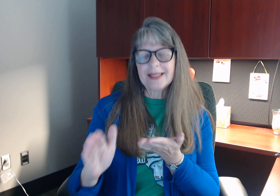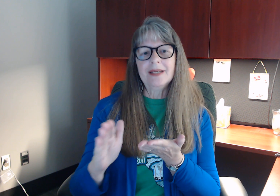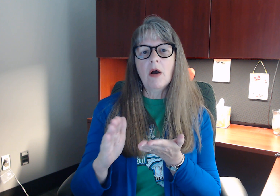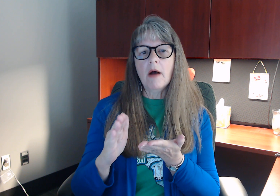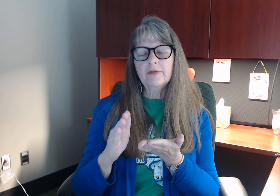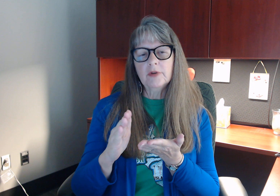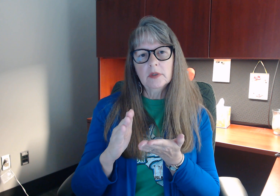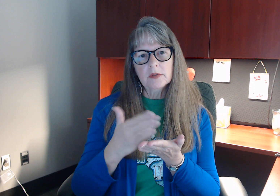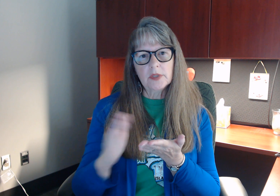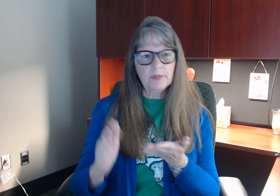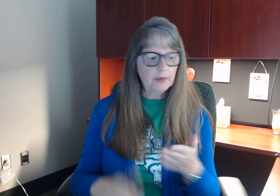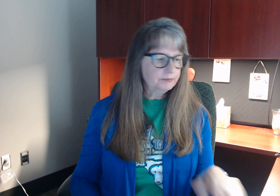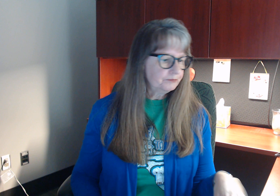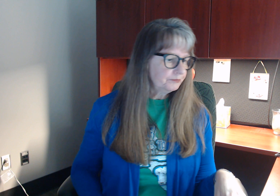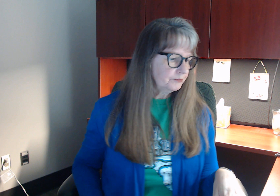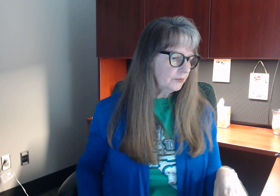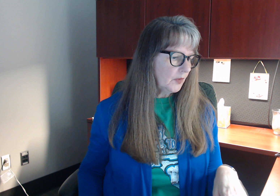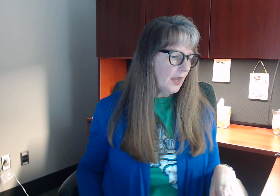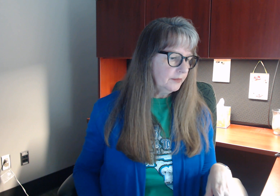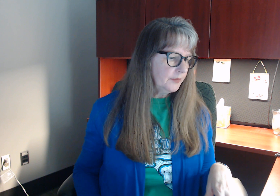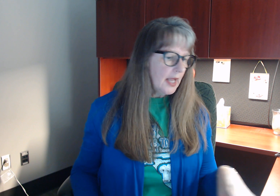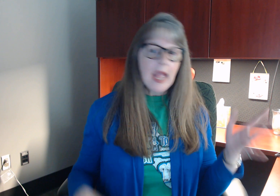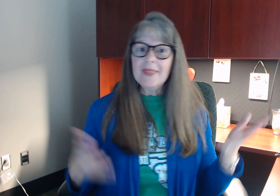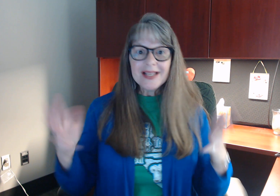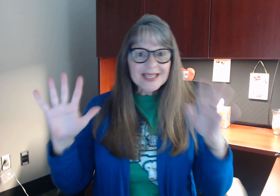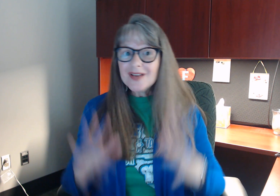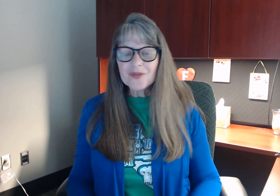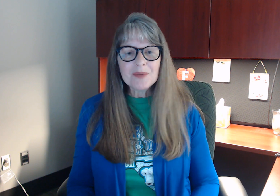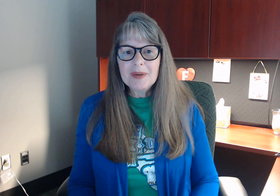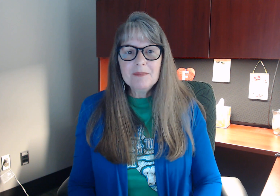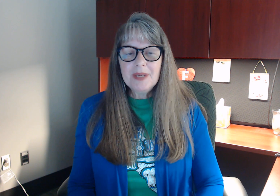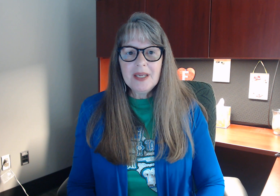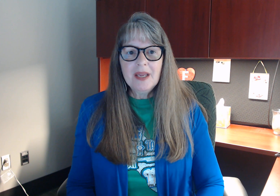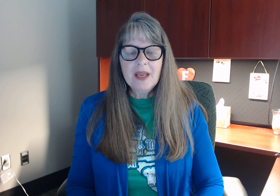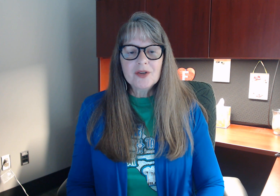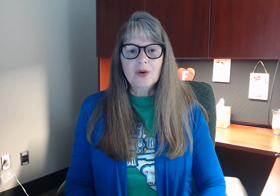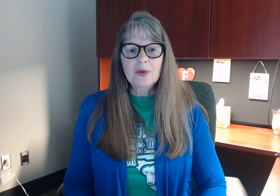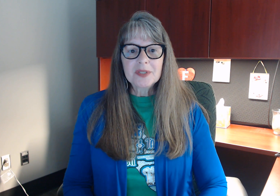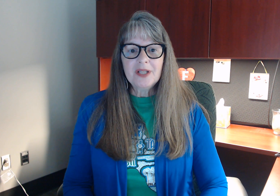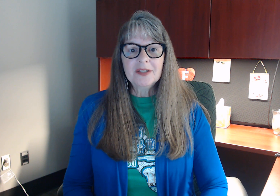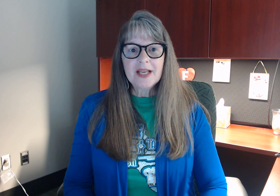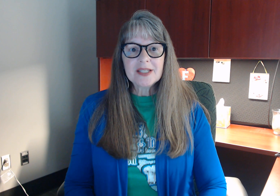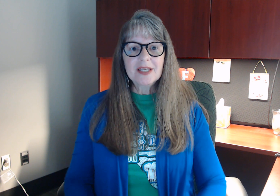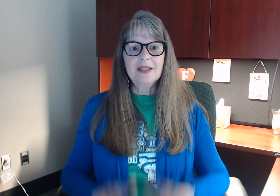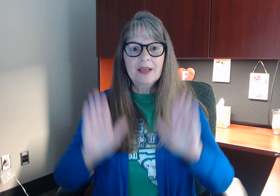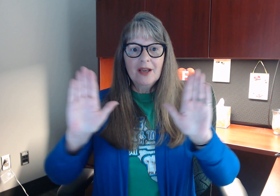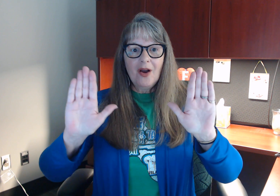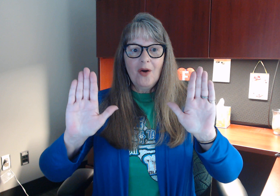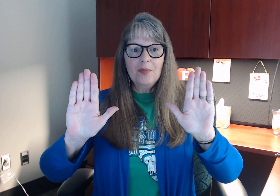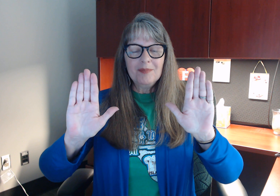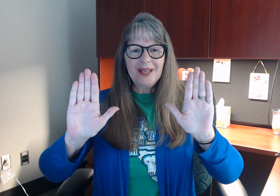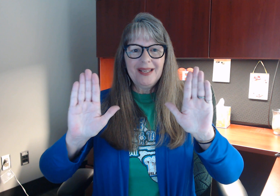off something. Okay. And that's it for the bent B. So it was a lot less than the open B,